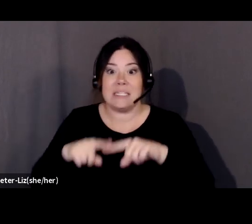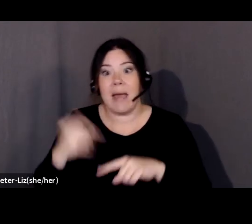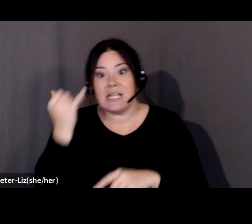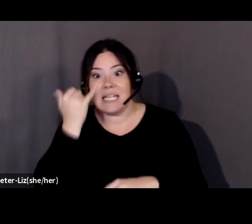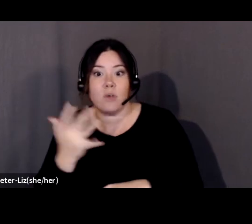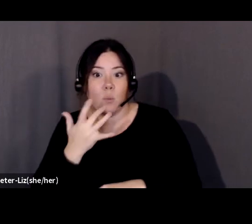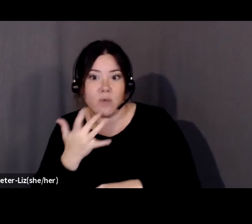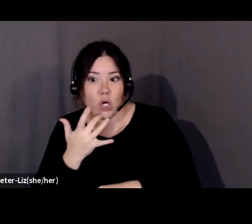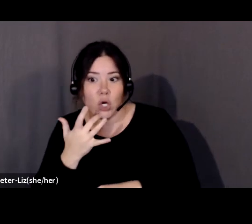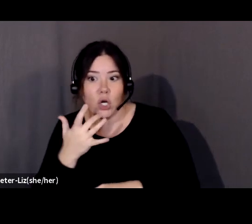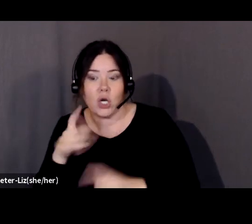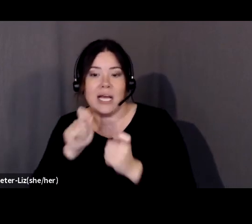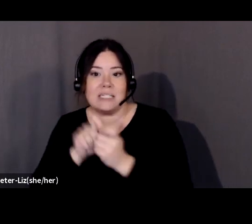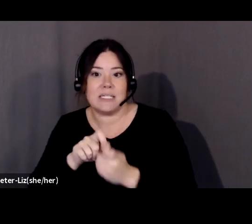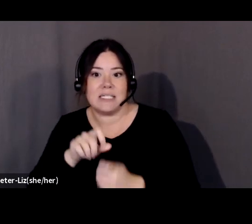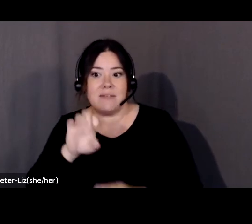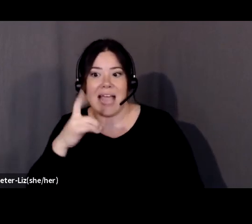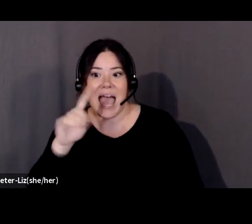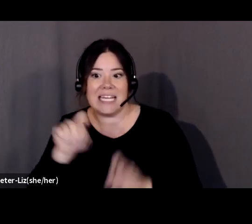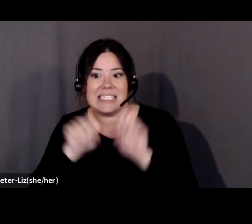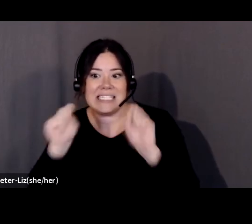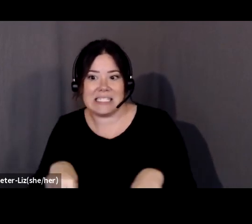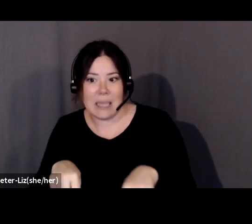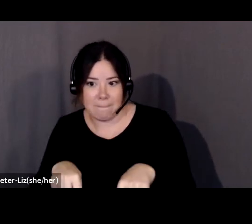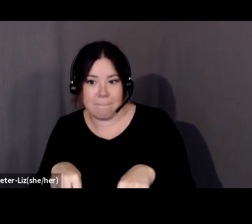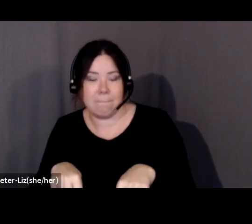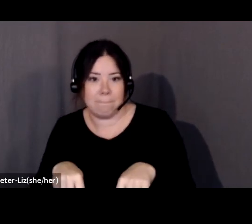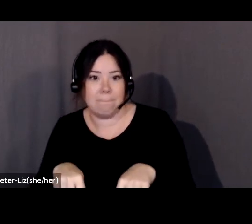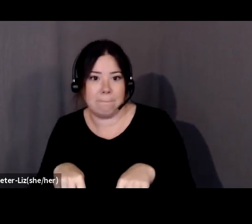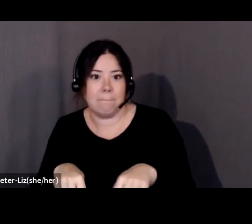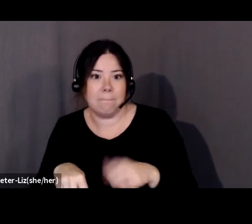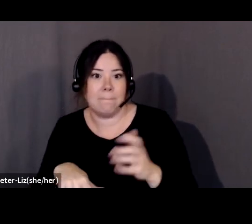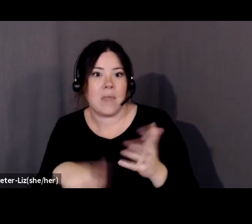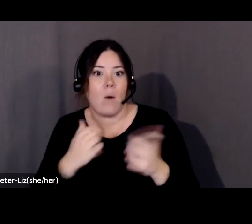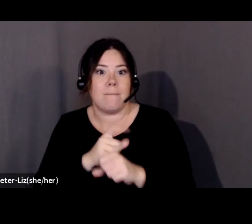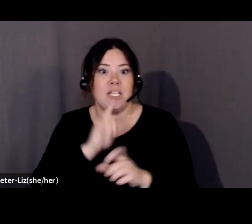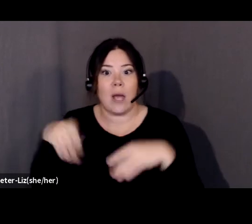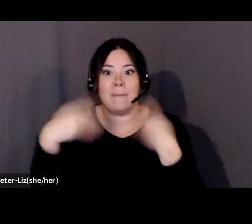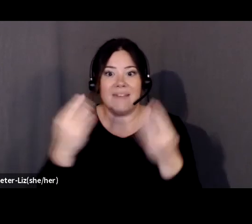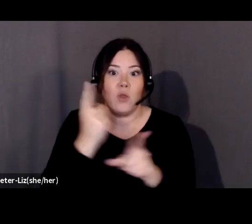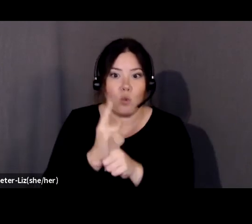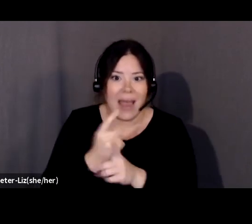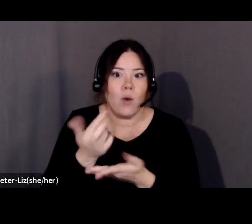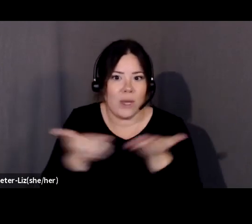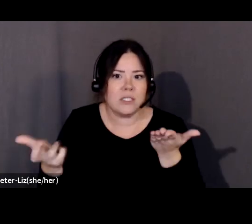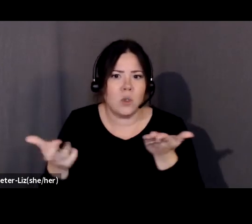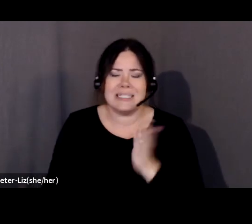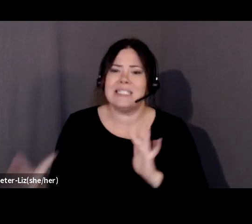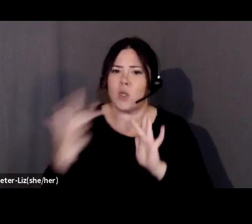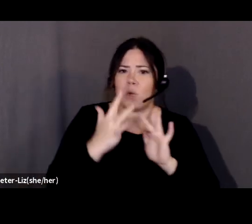preference on a specific editing system. And I want to make sure that I'm giving you the right resources. So definitely just reach out to